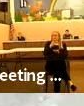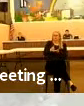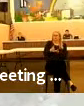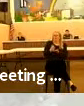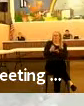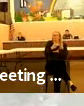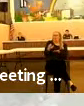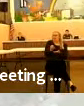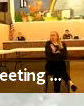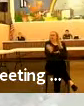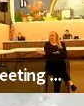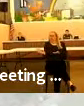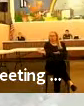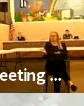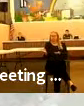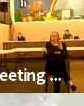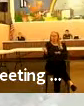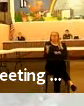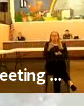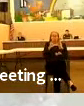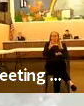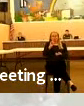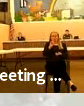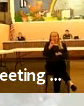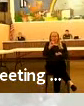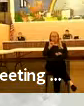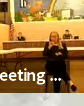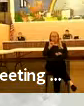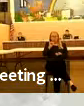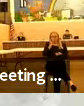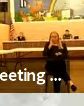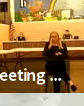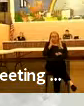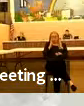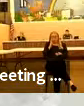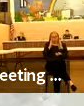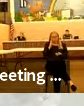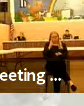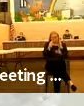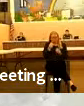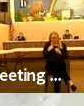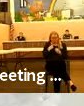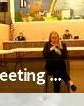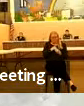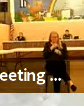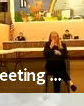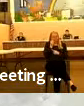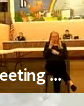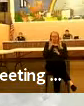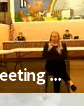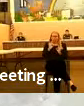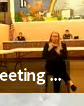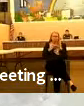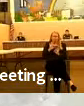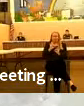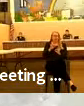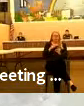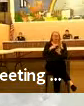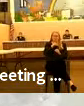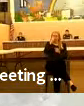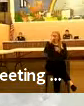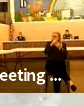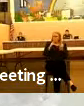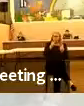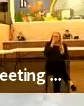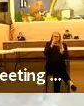lane, which is big for the county to step up and actually say that. So we do think we're making good progress. Certainly with some of the other developments in this area, it has their attention,